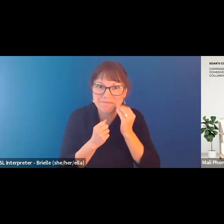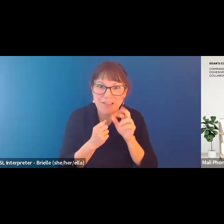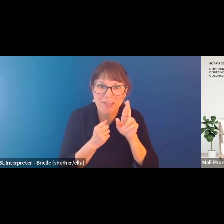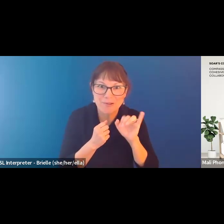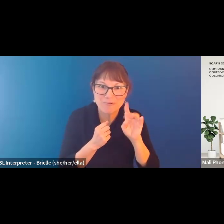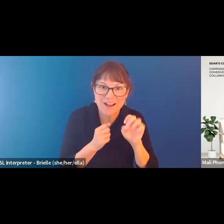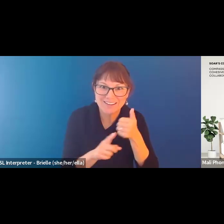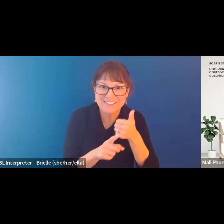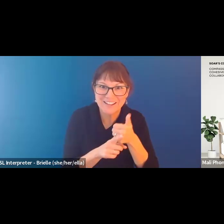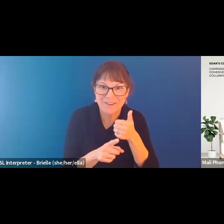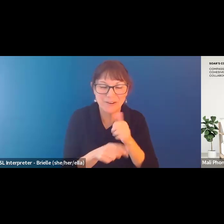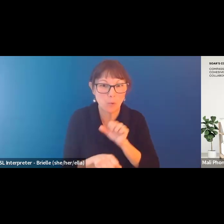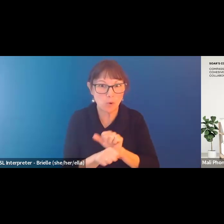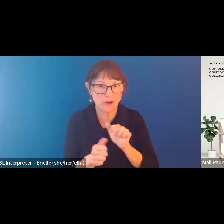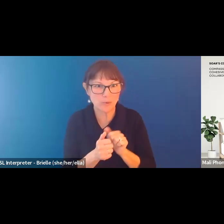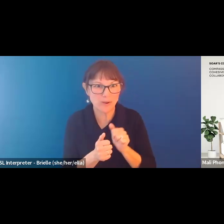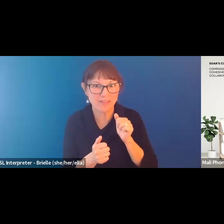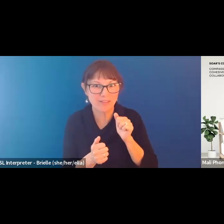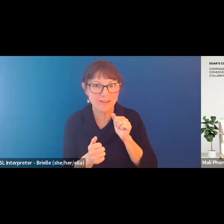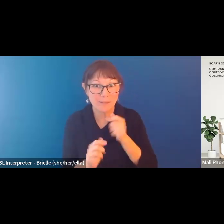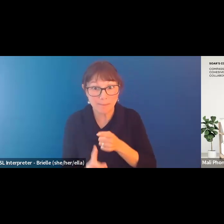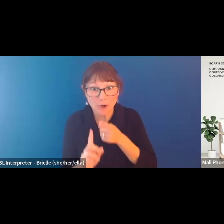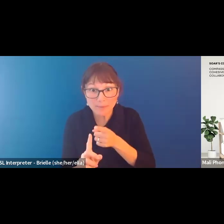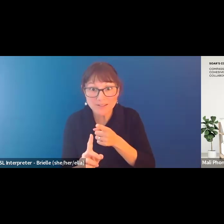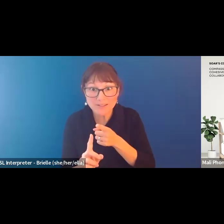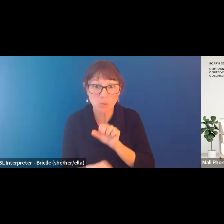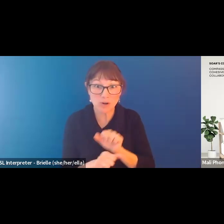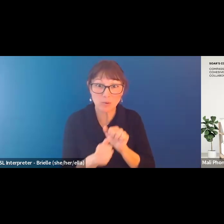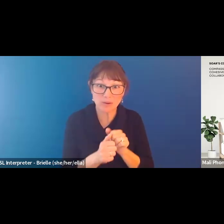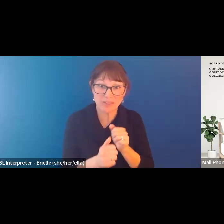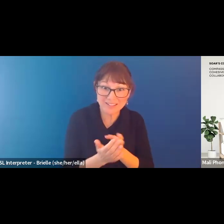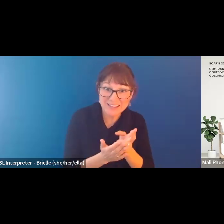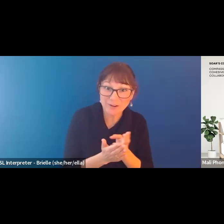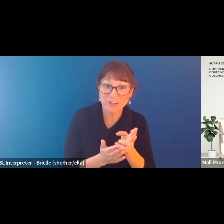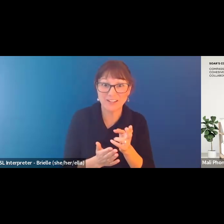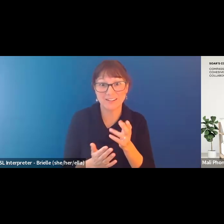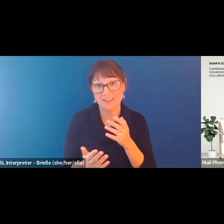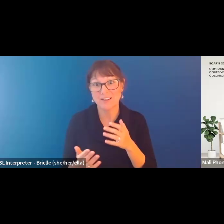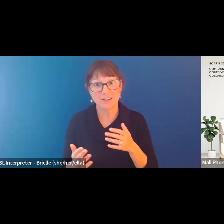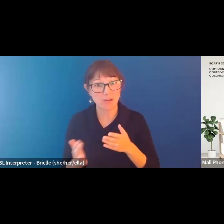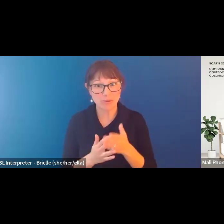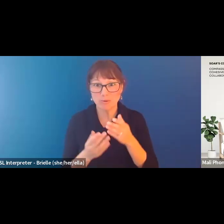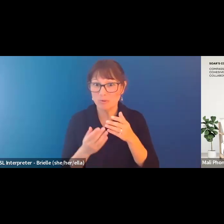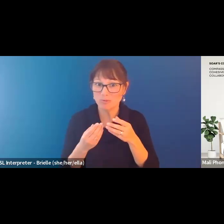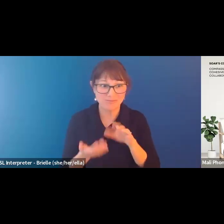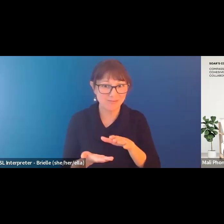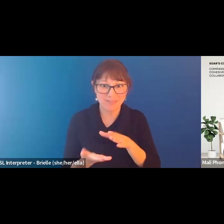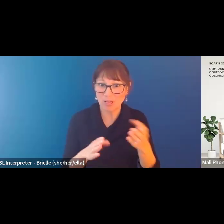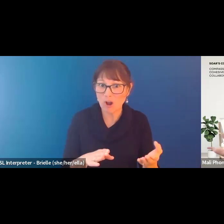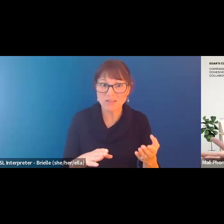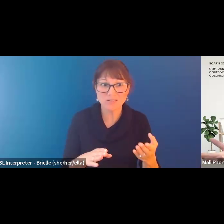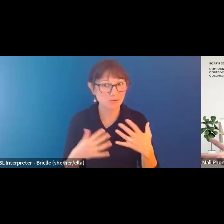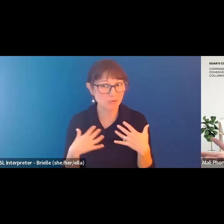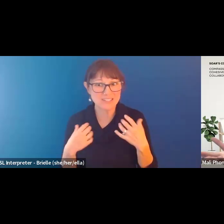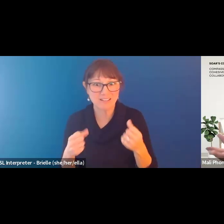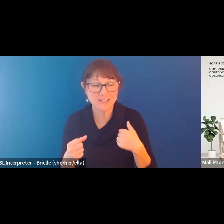purpose, and live with intention and integrity. Through loss, through love, through resilience, I came to understand that real success